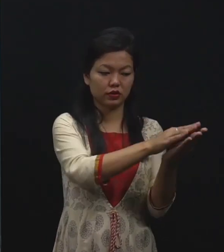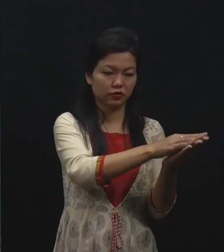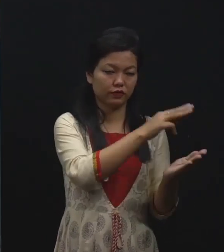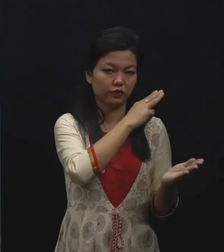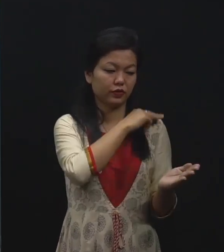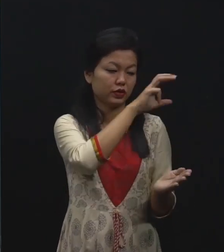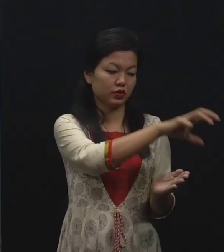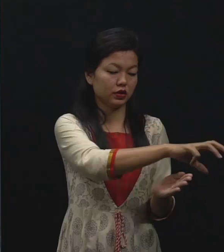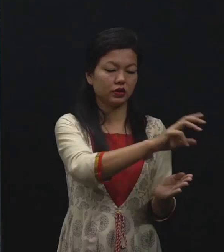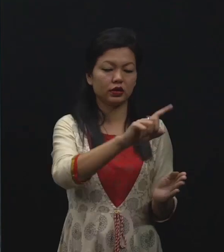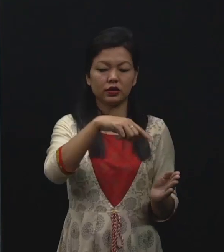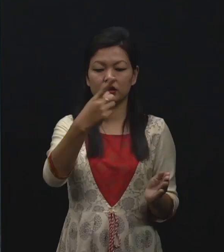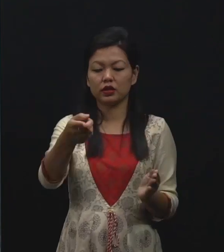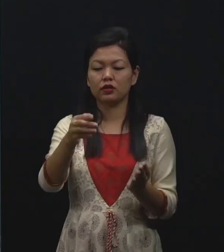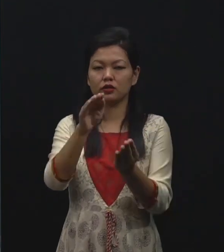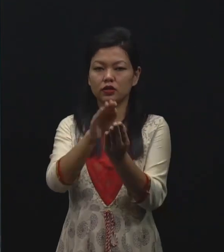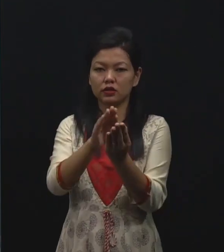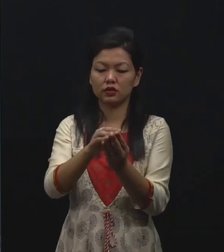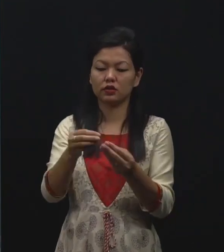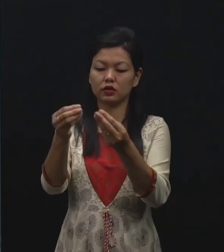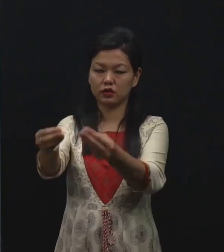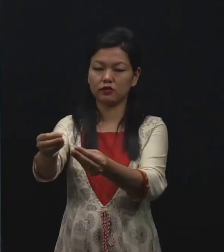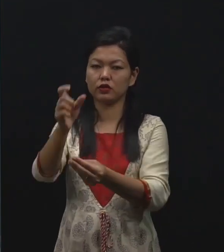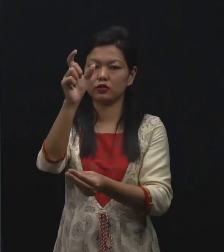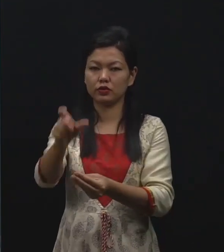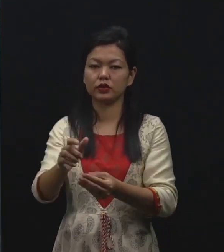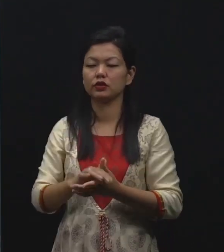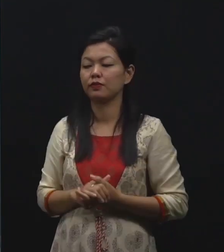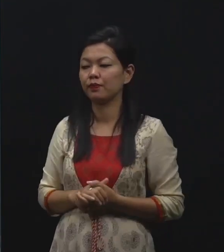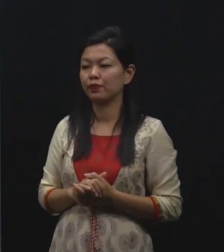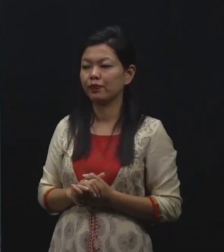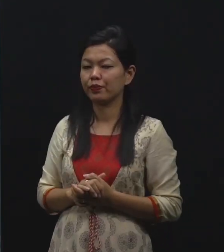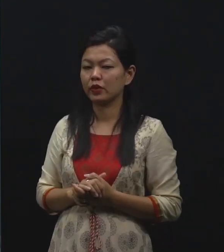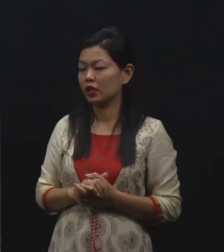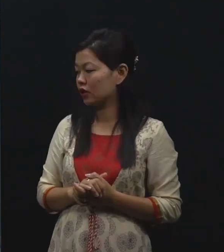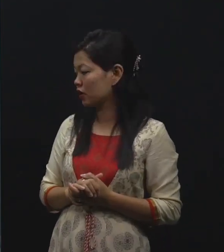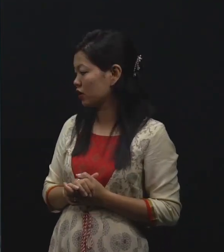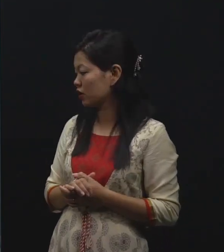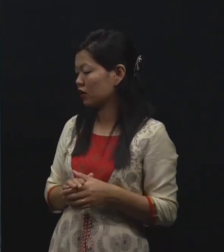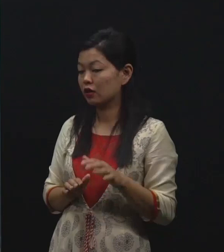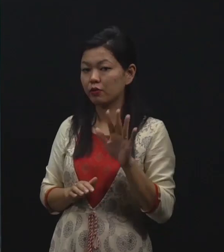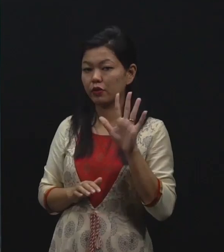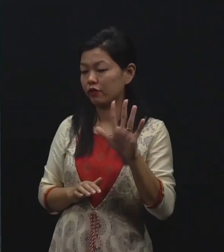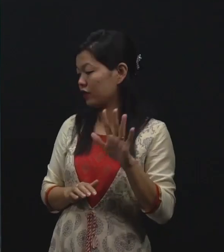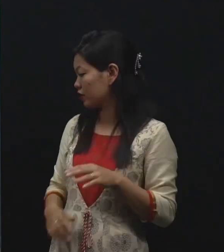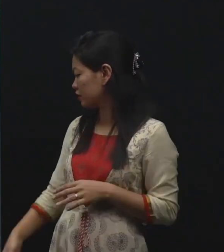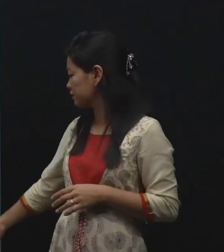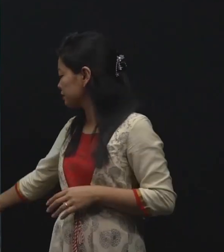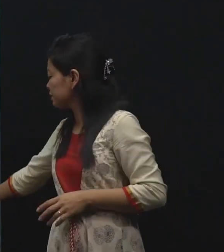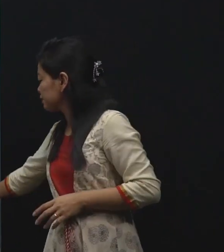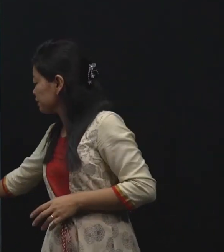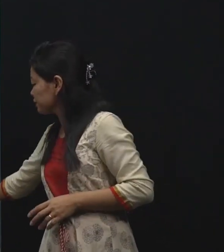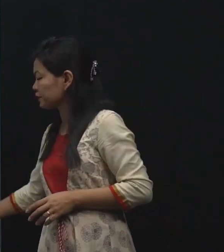information report. Now in fifth point, what happens? Sometimes some officer in charge, they used to deny, they used to reject